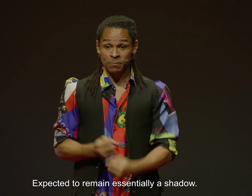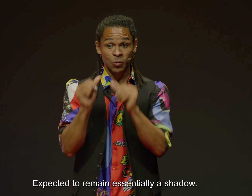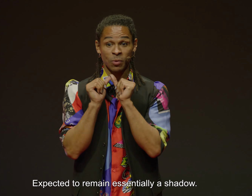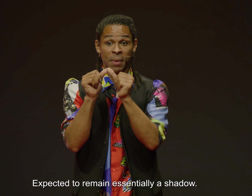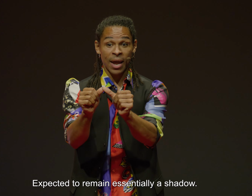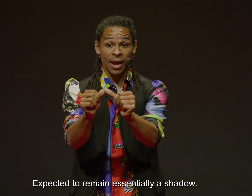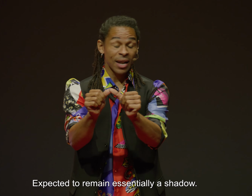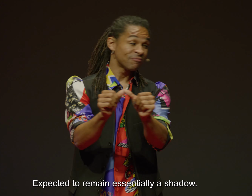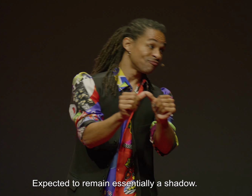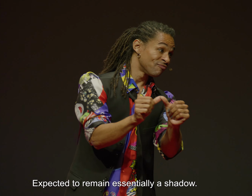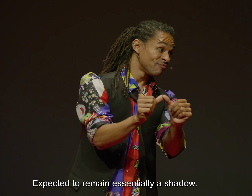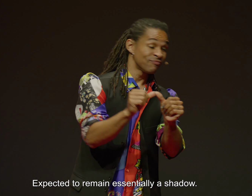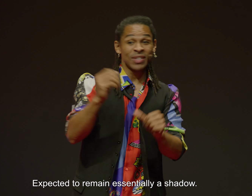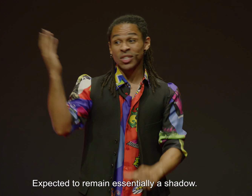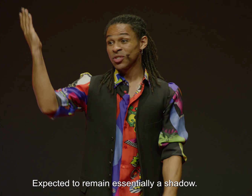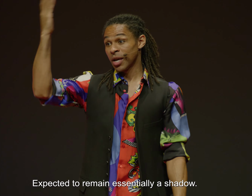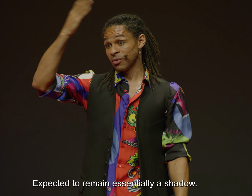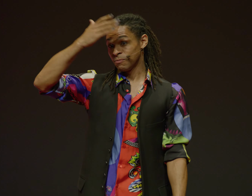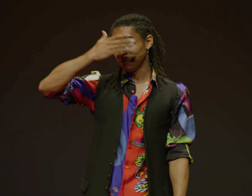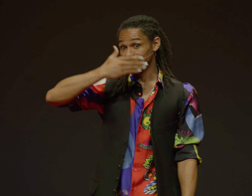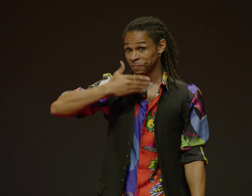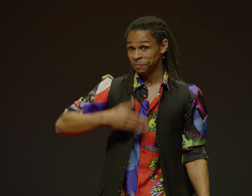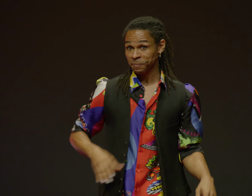to remain essentially a shadow.